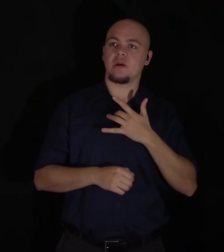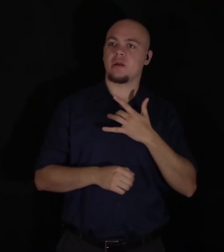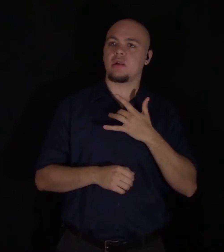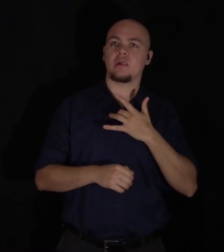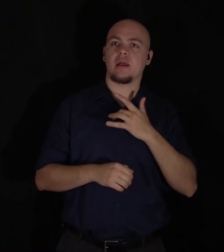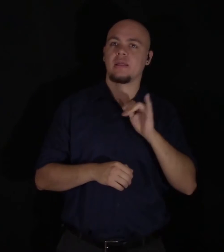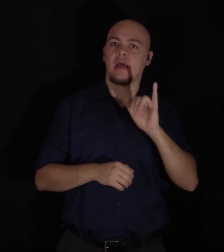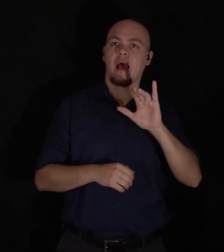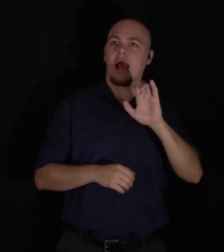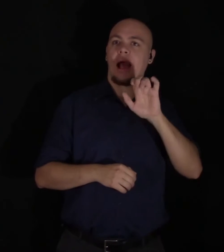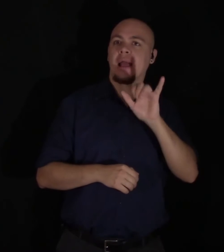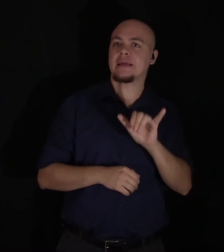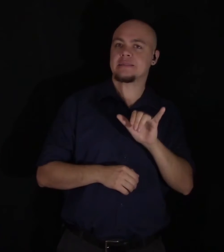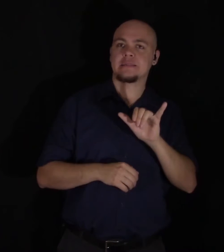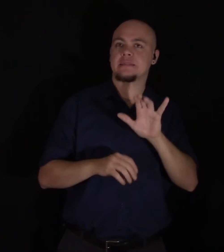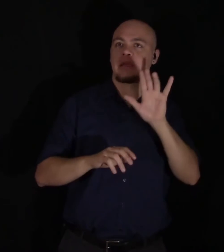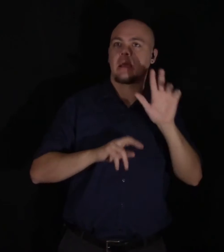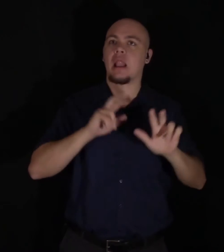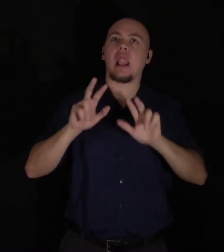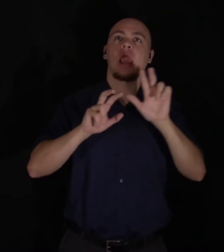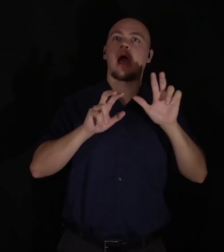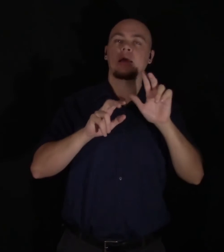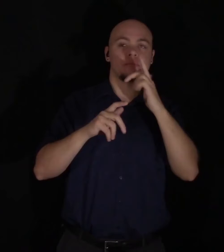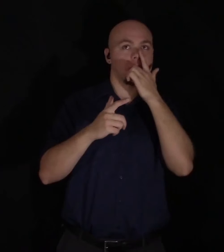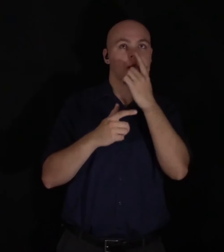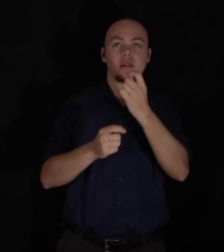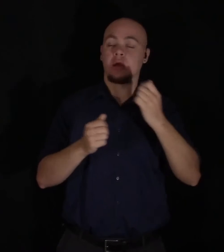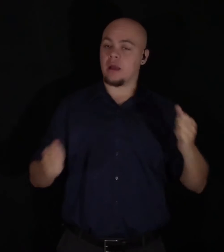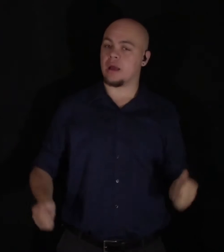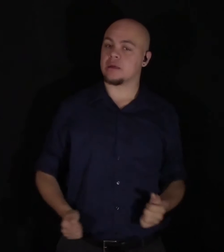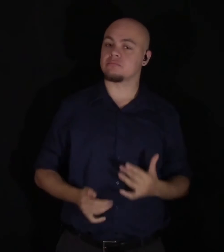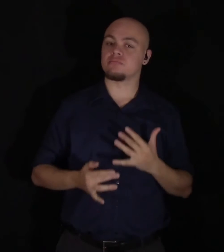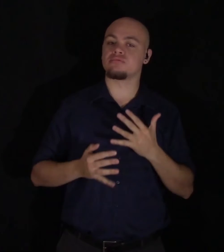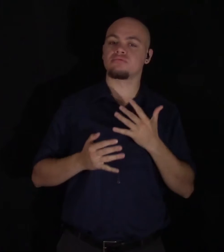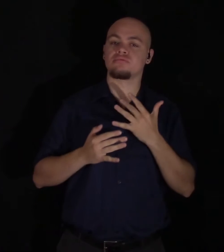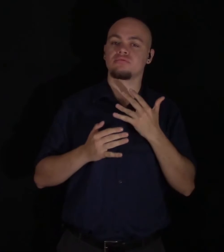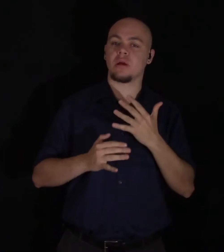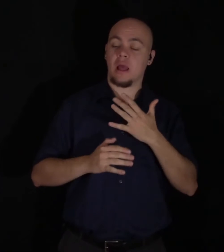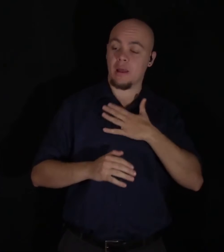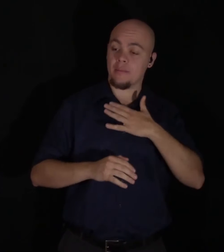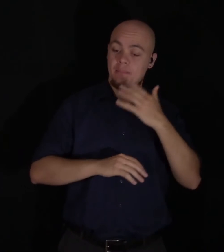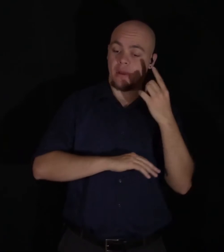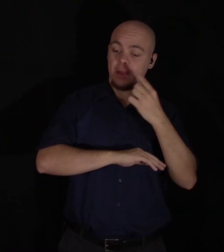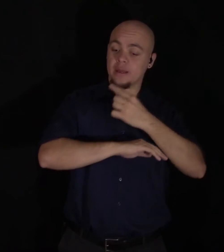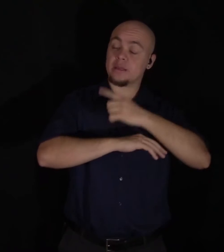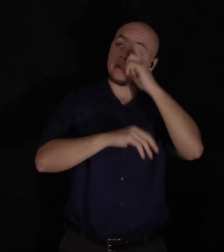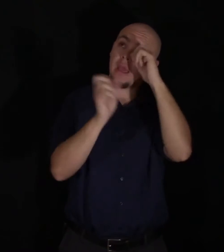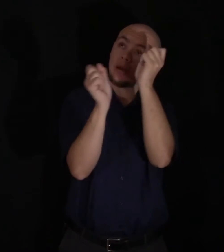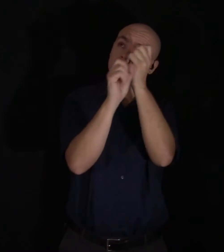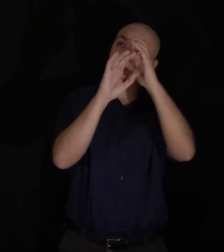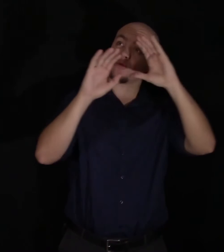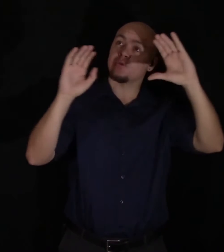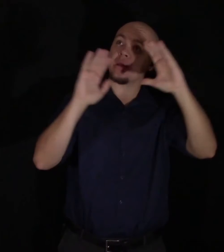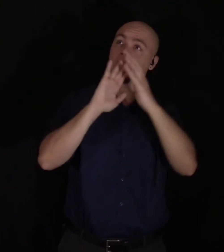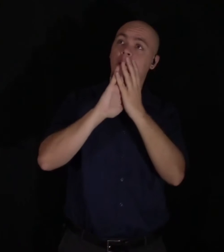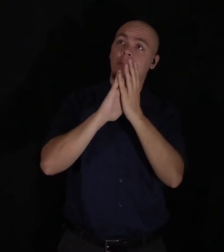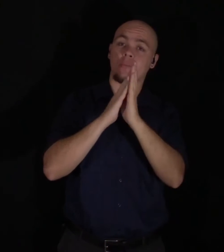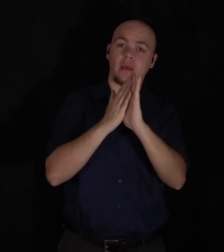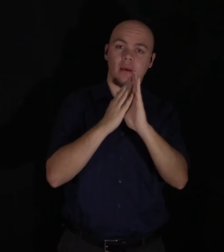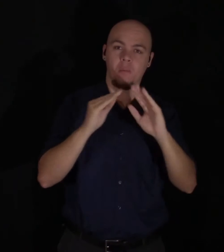climes. Inspirited by this wind of promise, my daydreams become more fervent and vivid. I